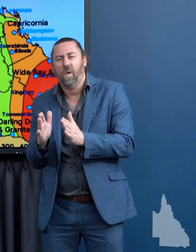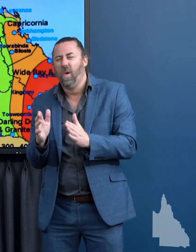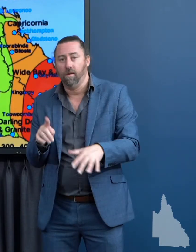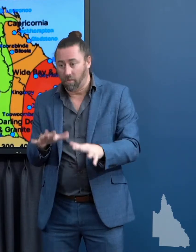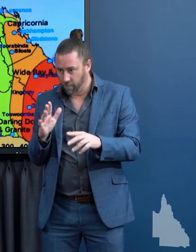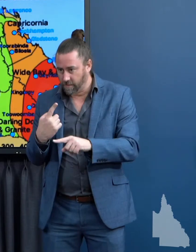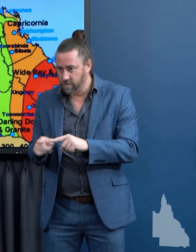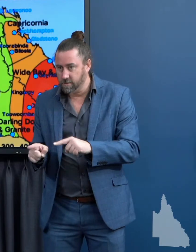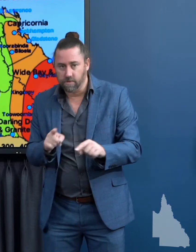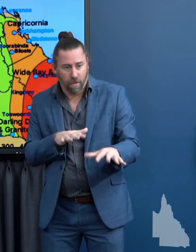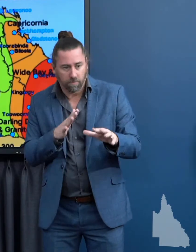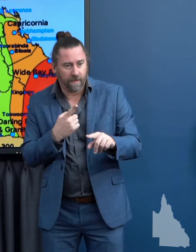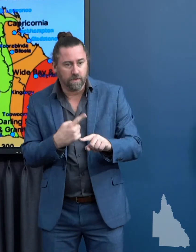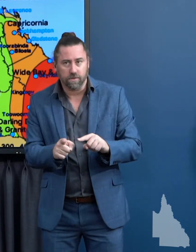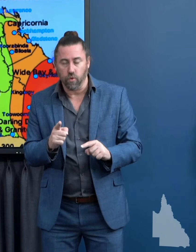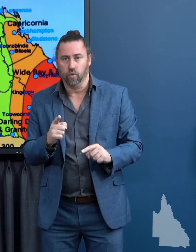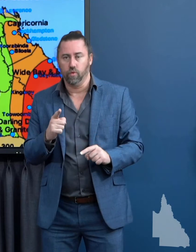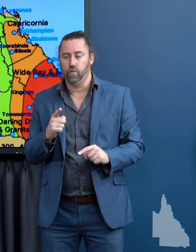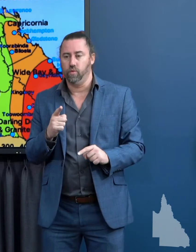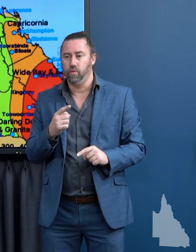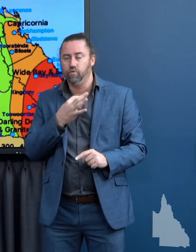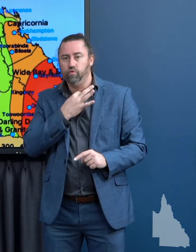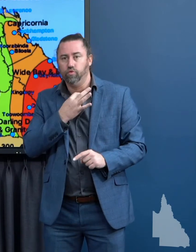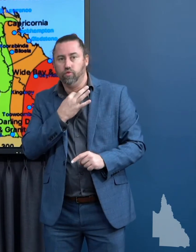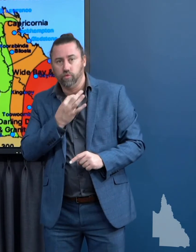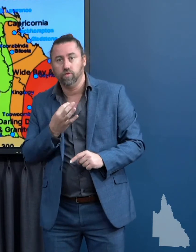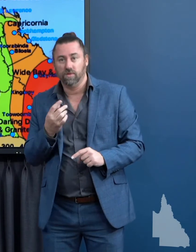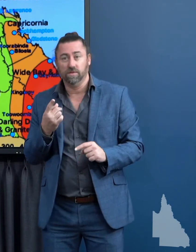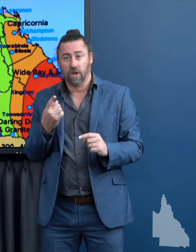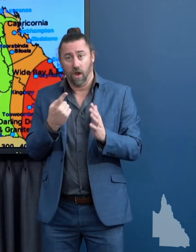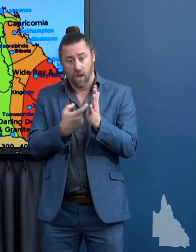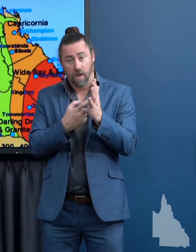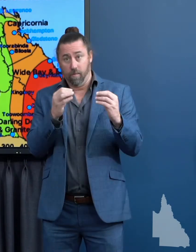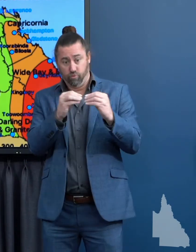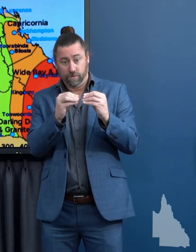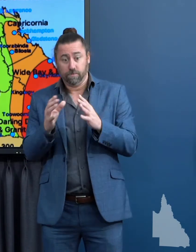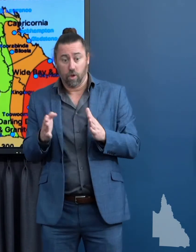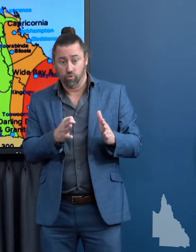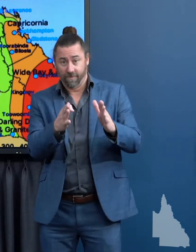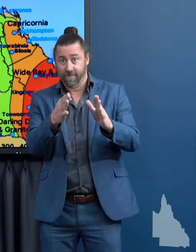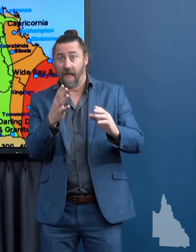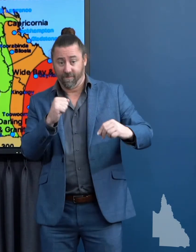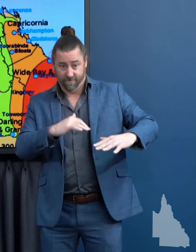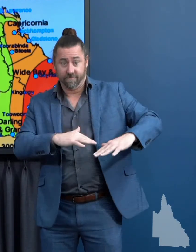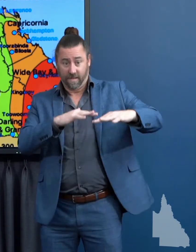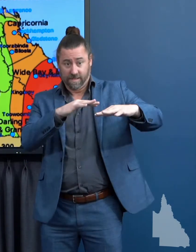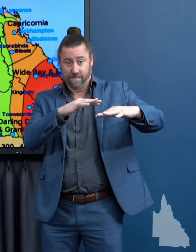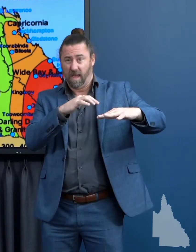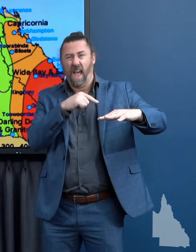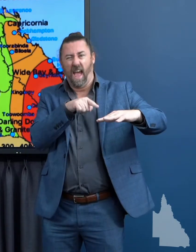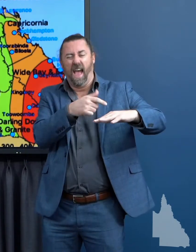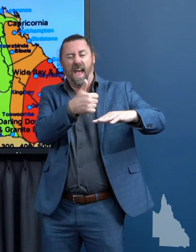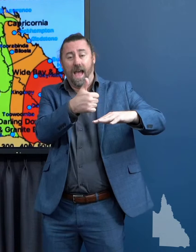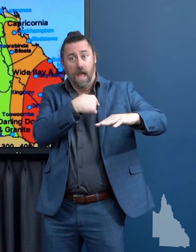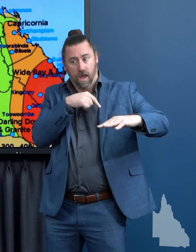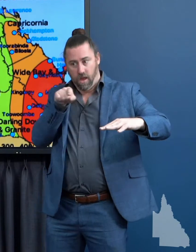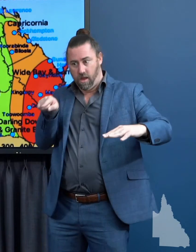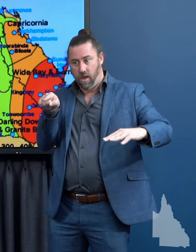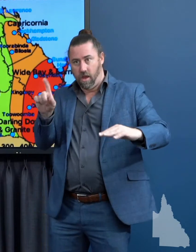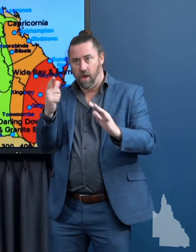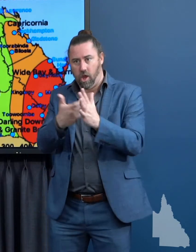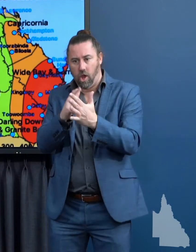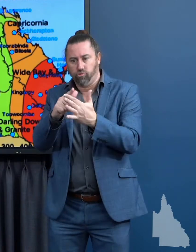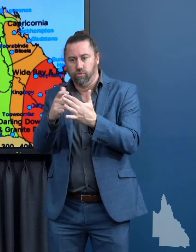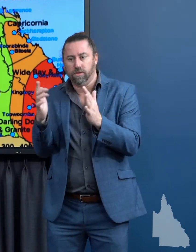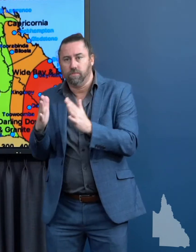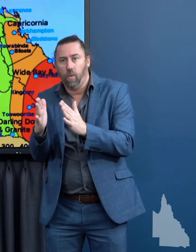So at this stage, we're still seeing flooding in the river, but for today the creeks are of real concern and of